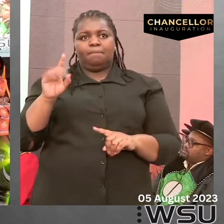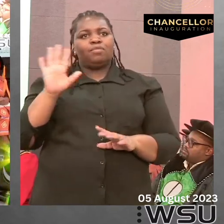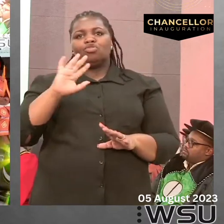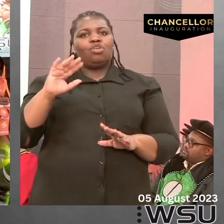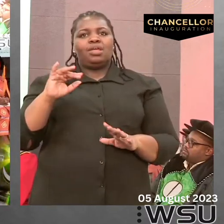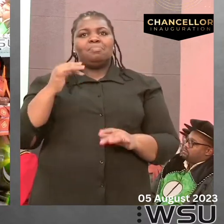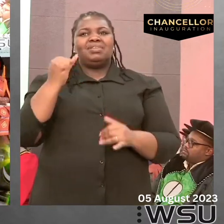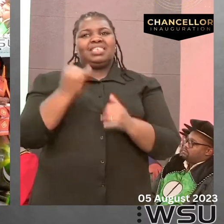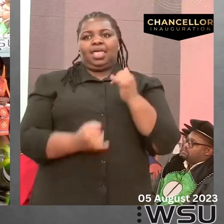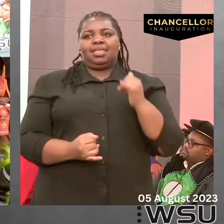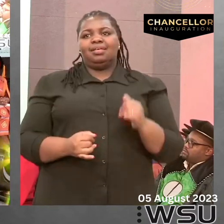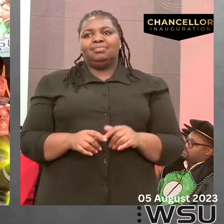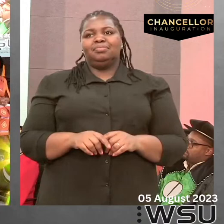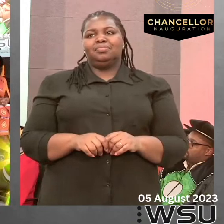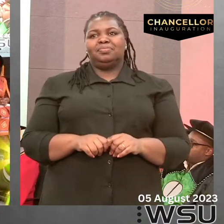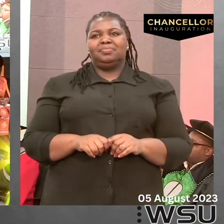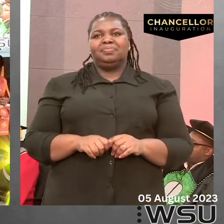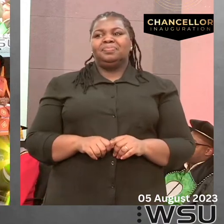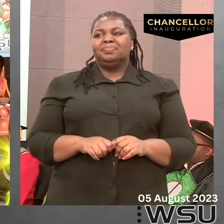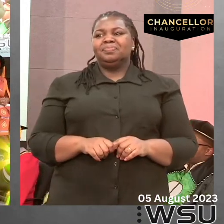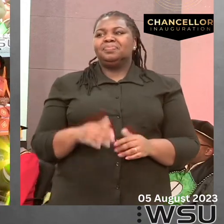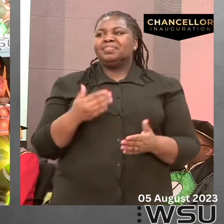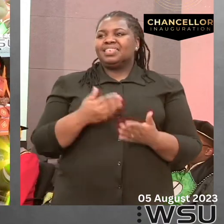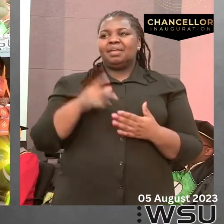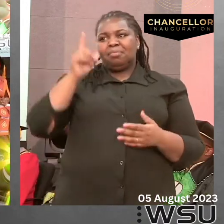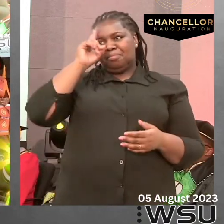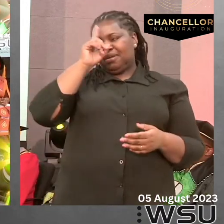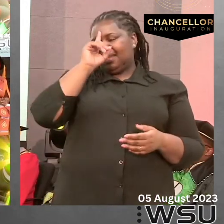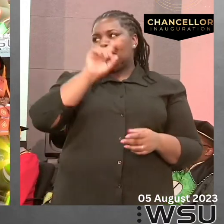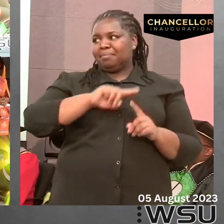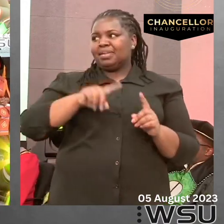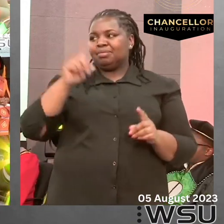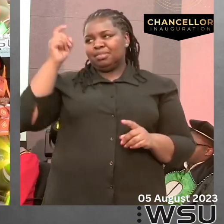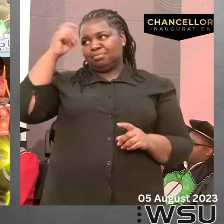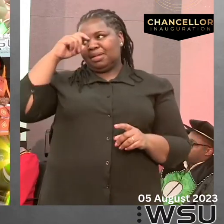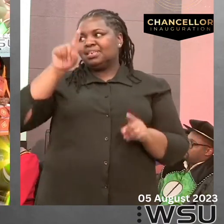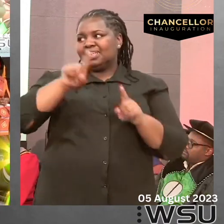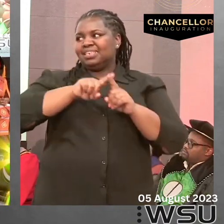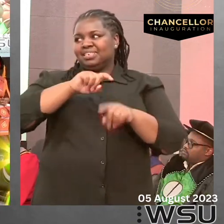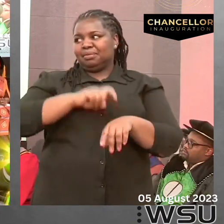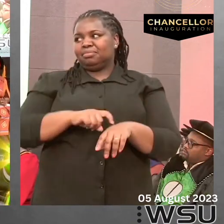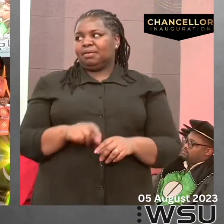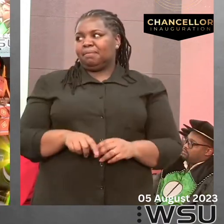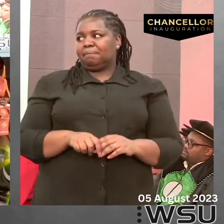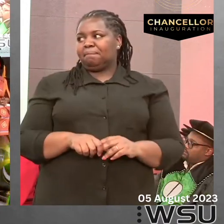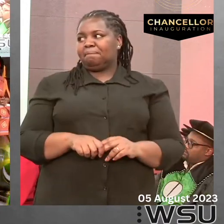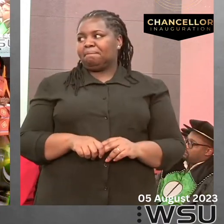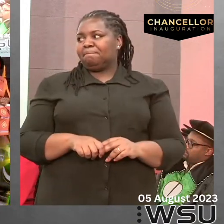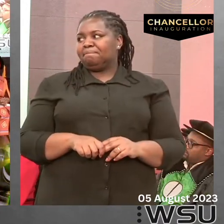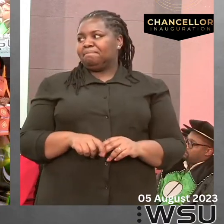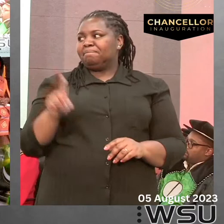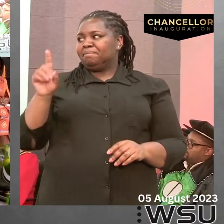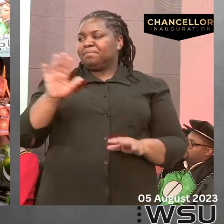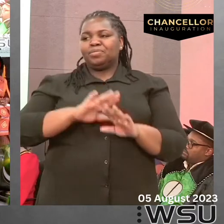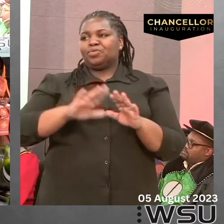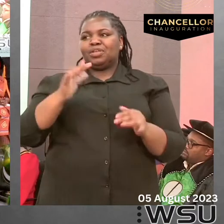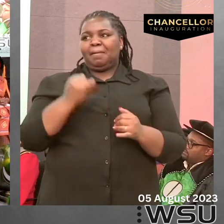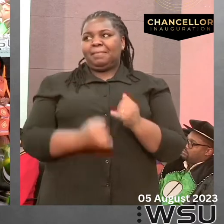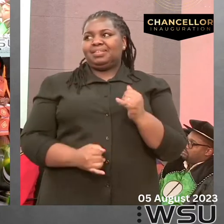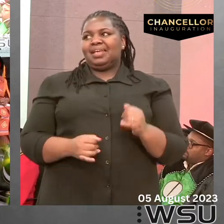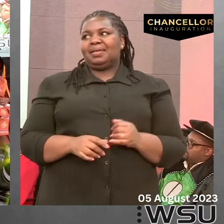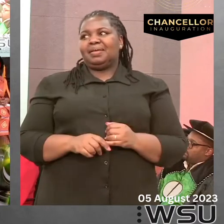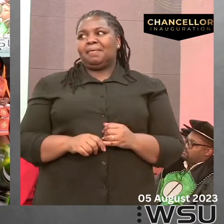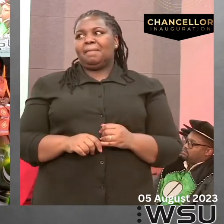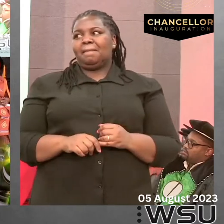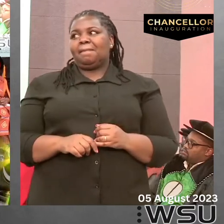accident. You can be black and numerate at the same time. This was not an accident